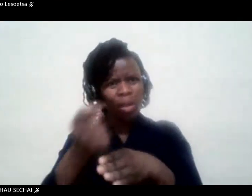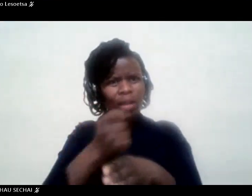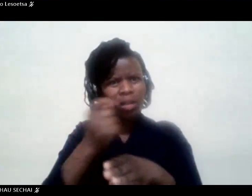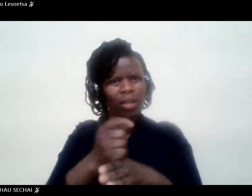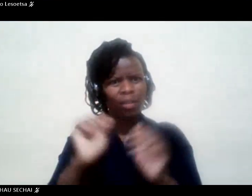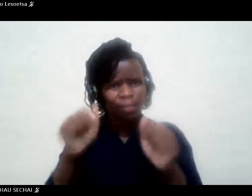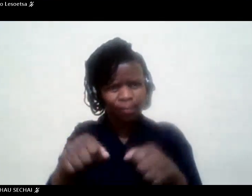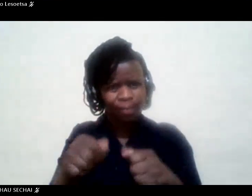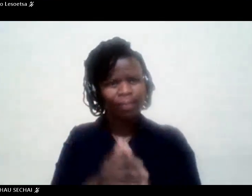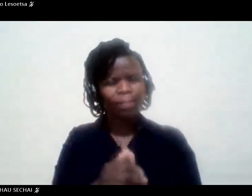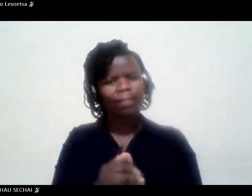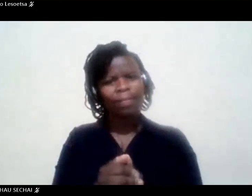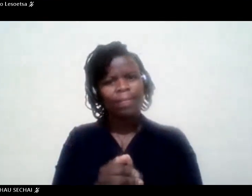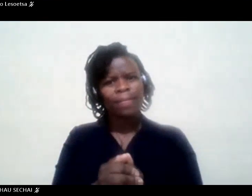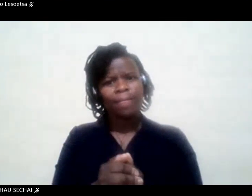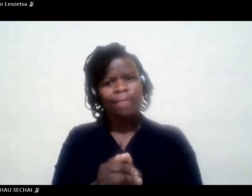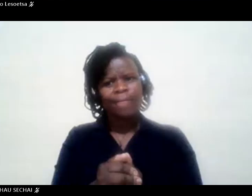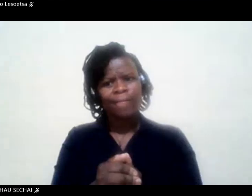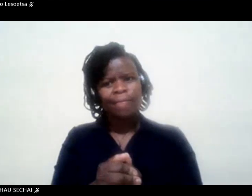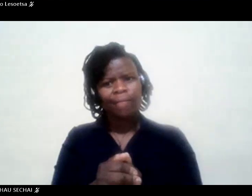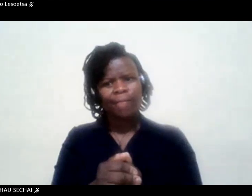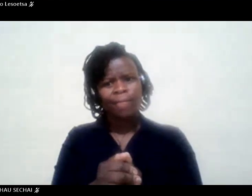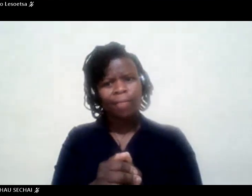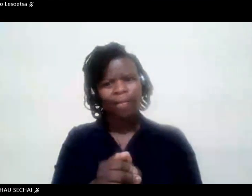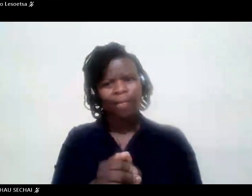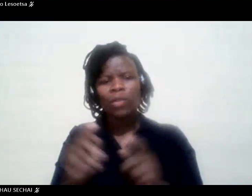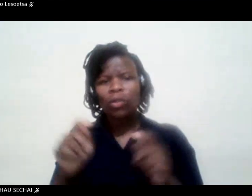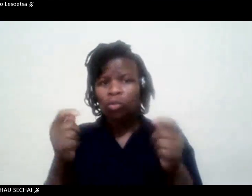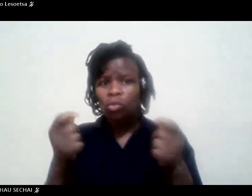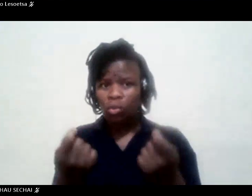coursework. So, and then already that is